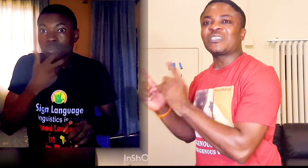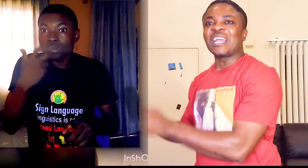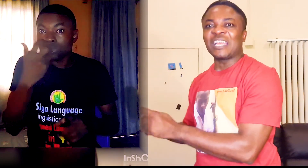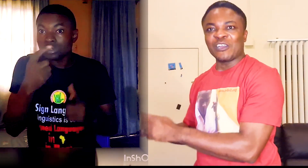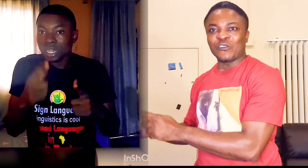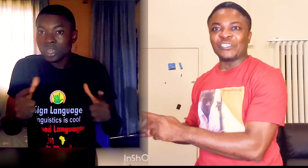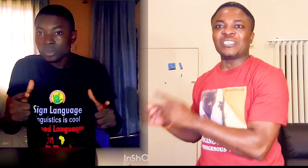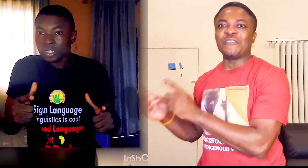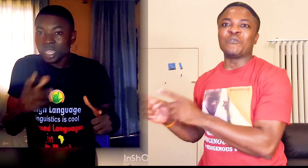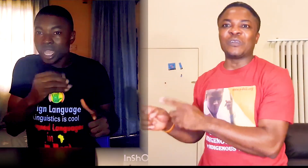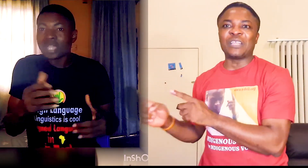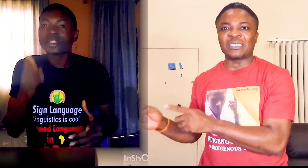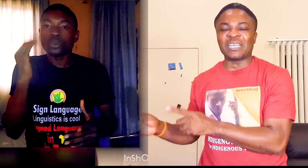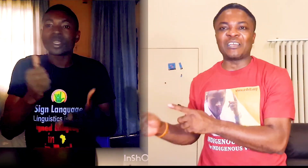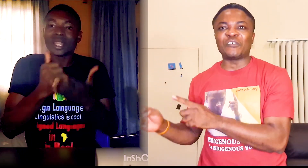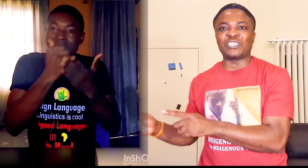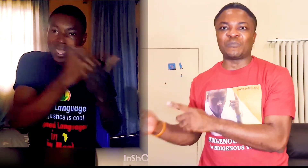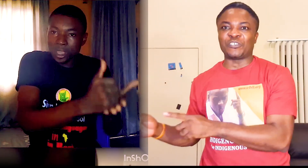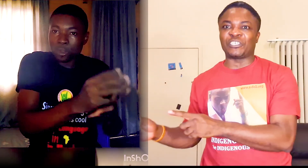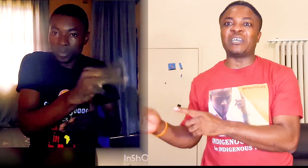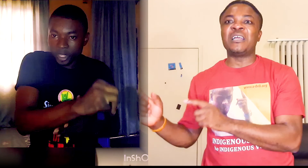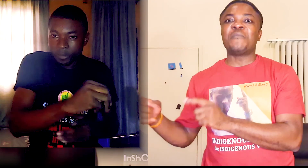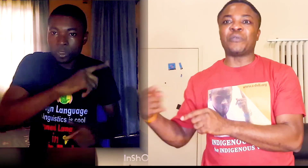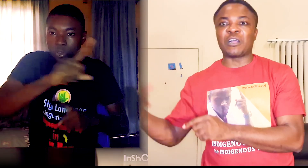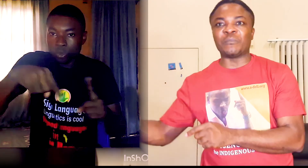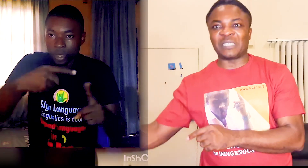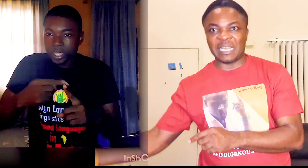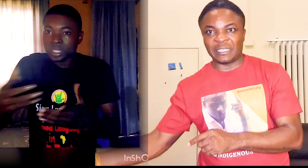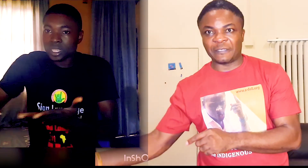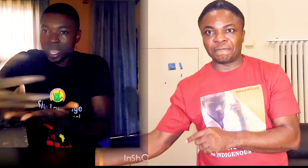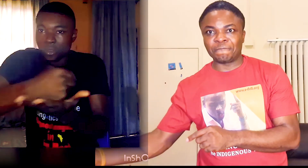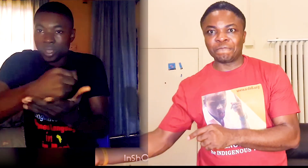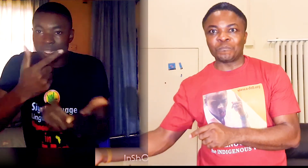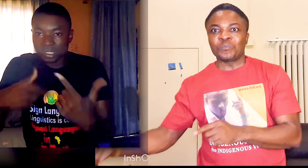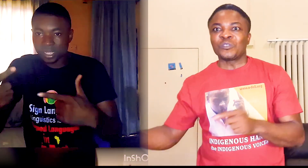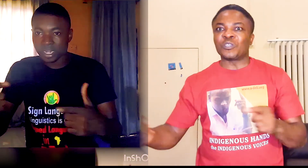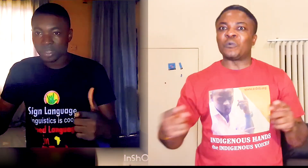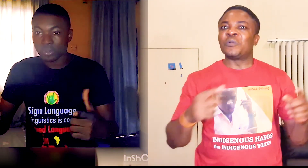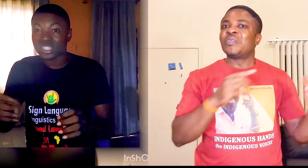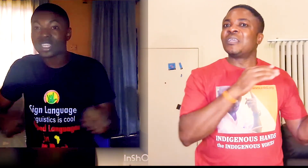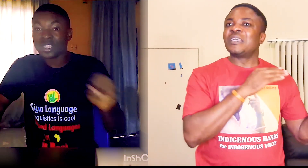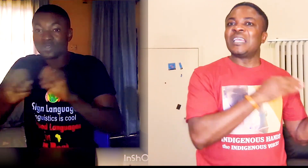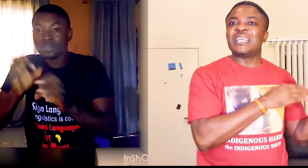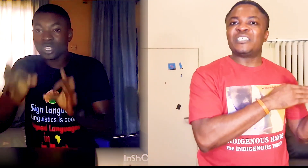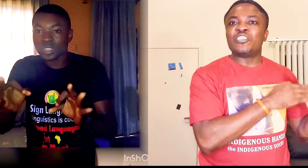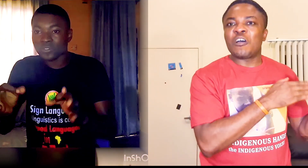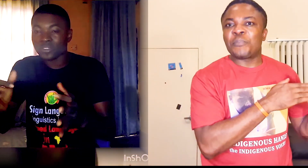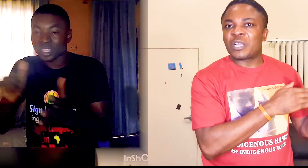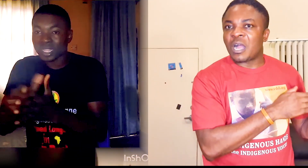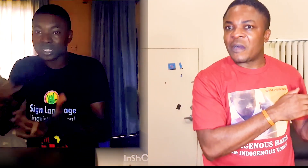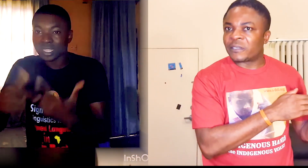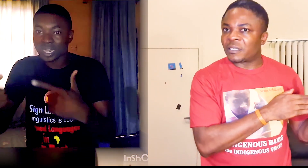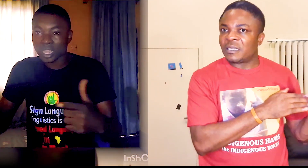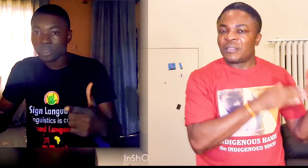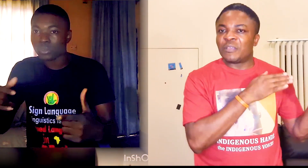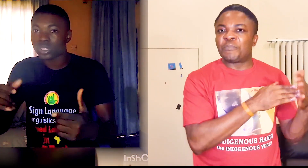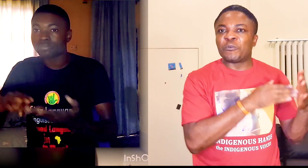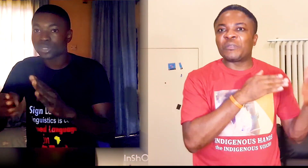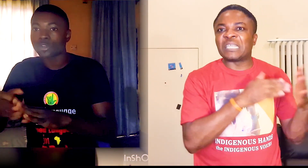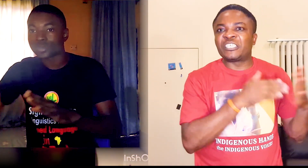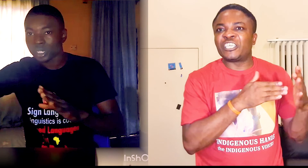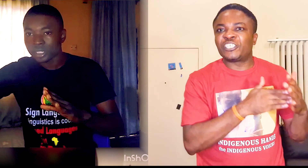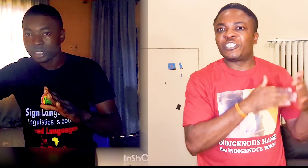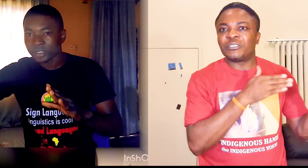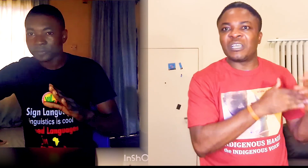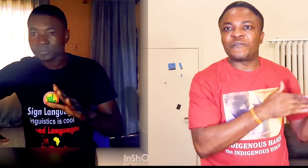exposure to sign language, even when that sign language exposure becomes late. So it is not because the